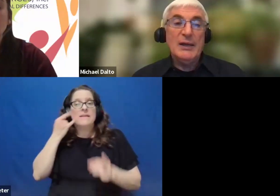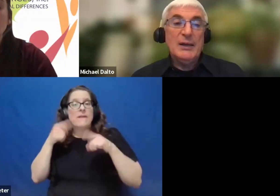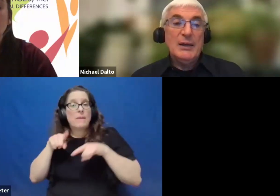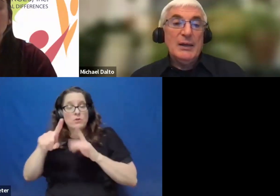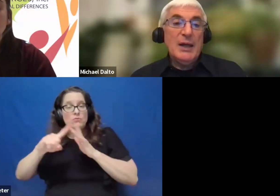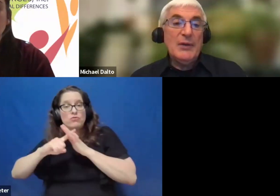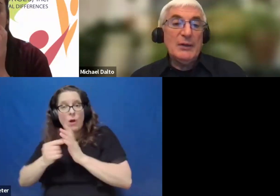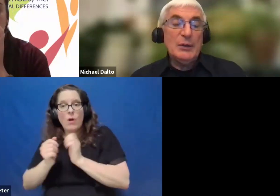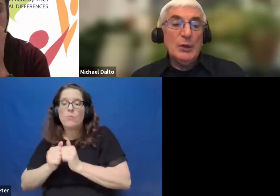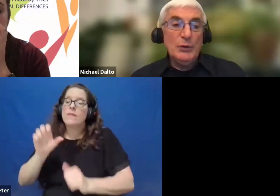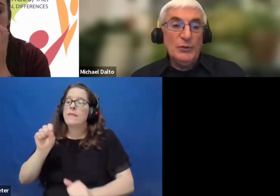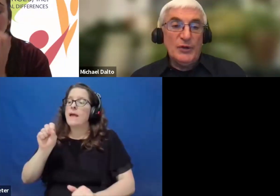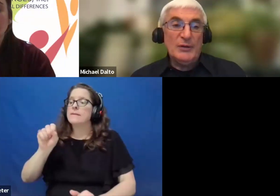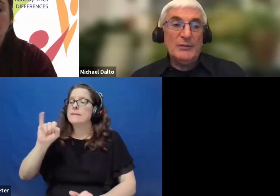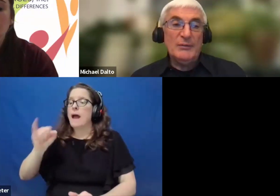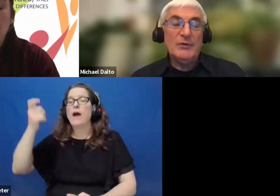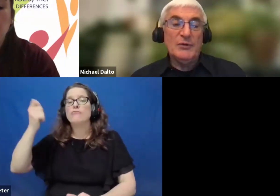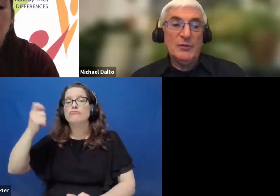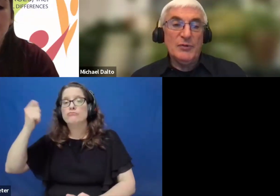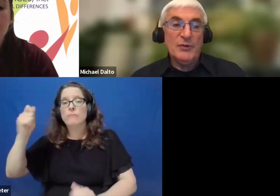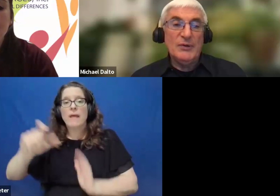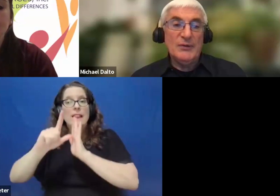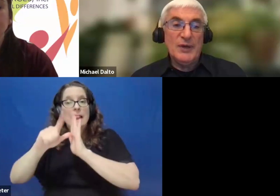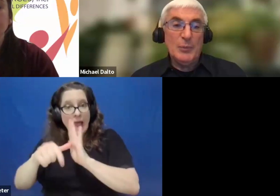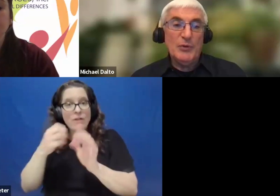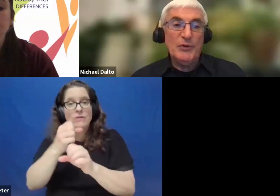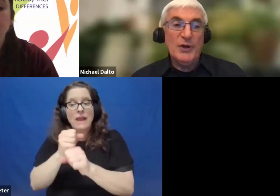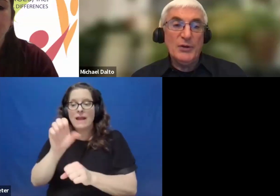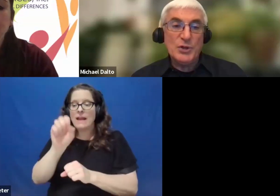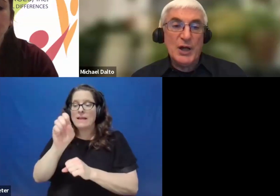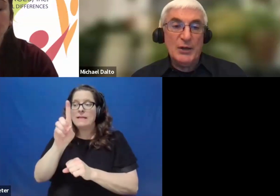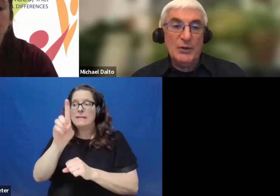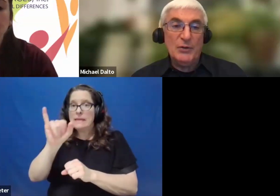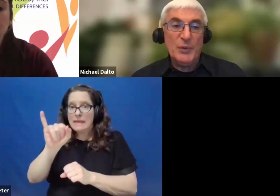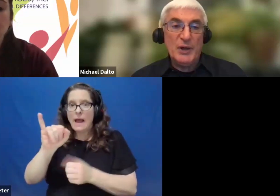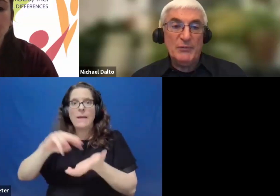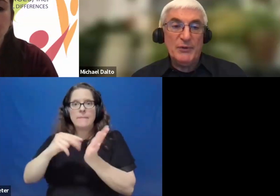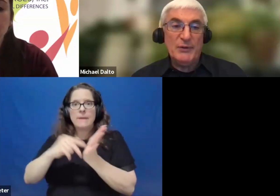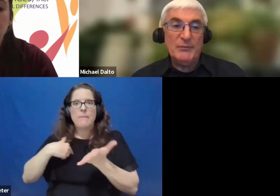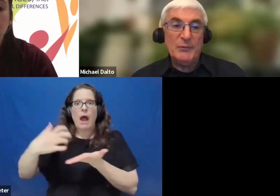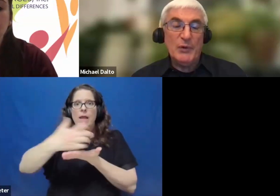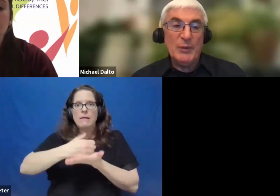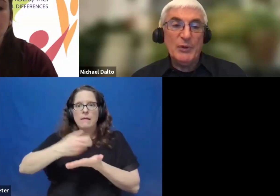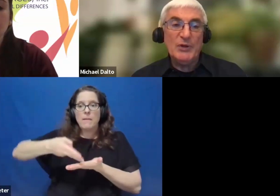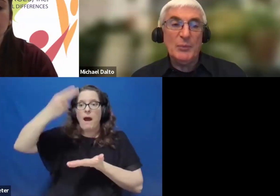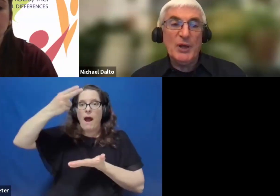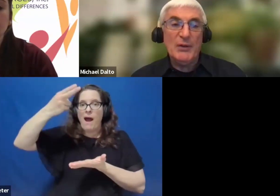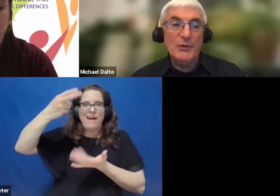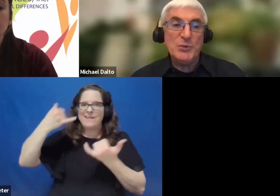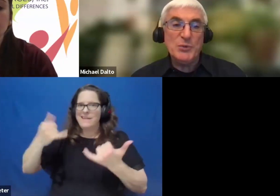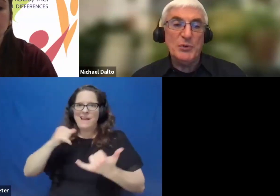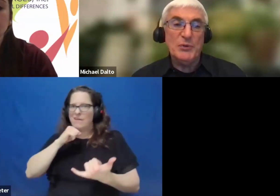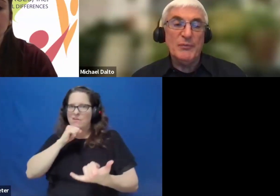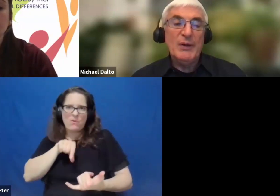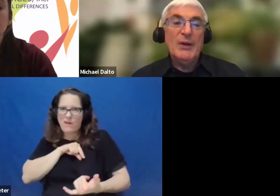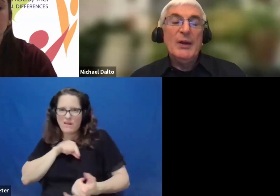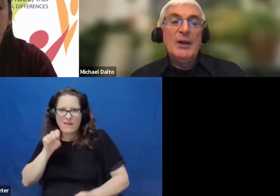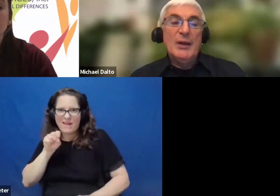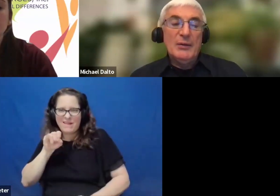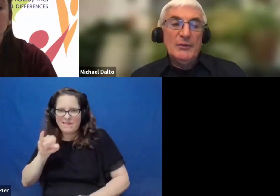SSI and then lose it due to the disabled adult child benefit when they become